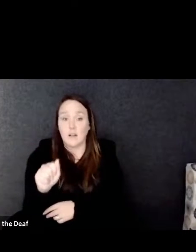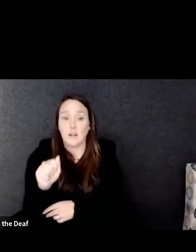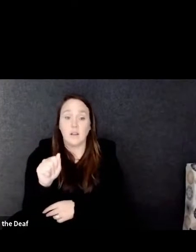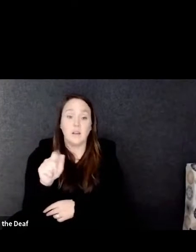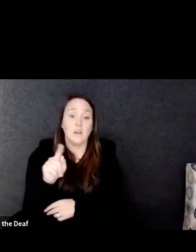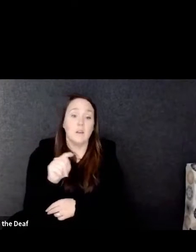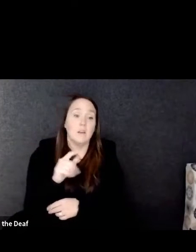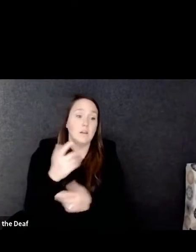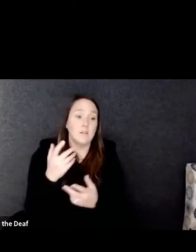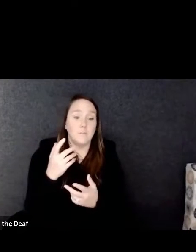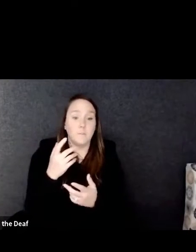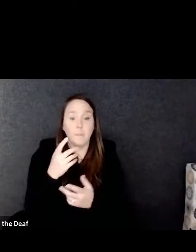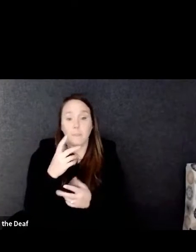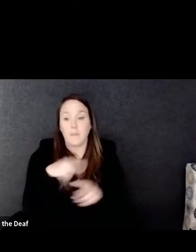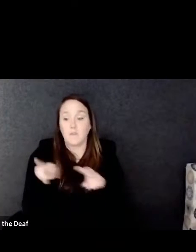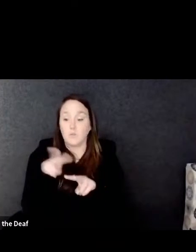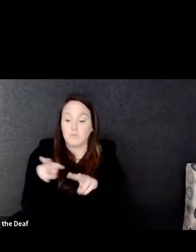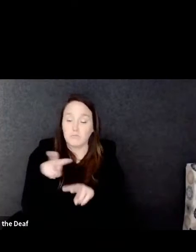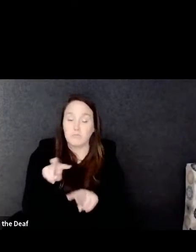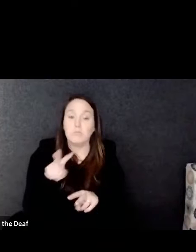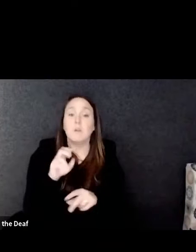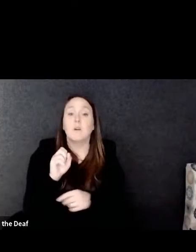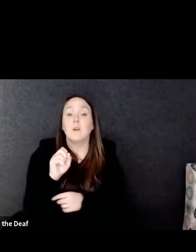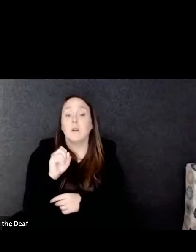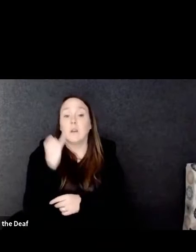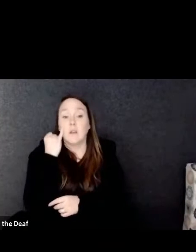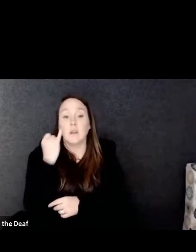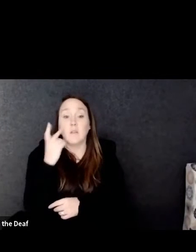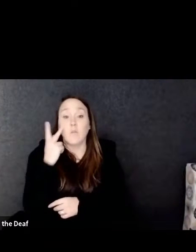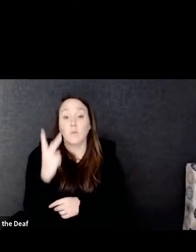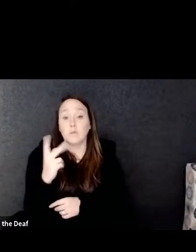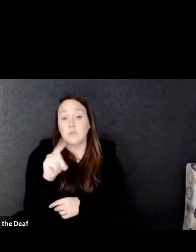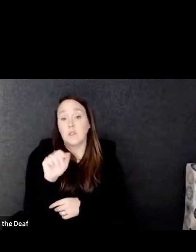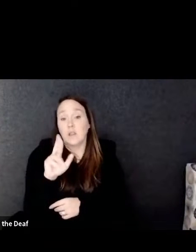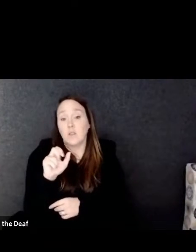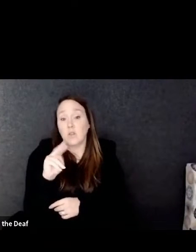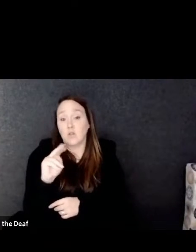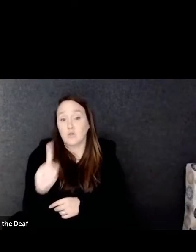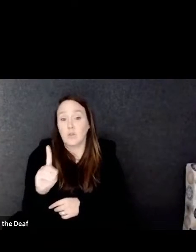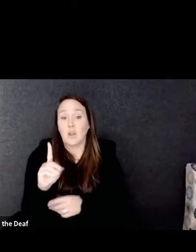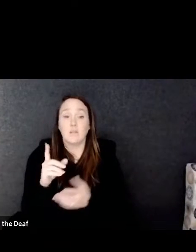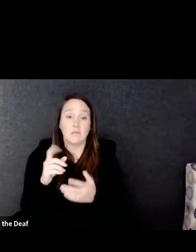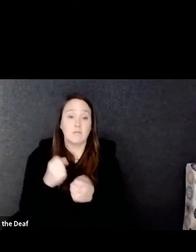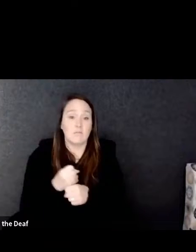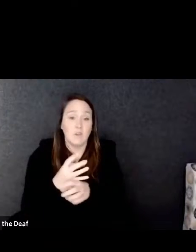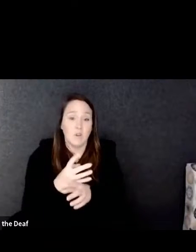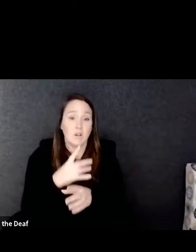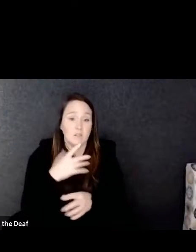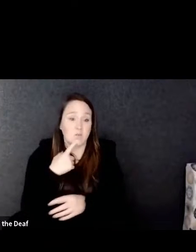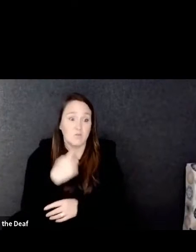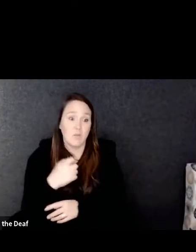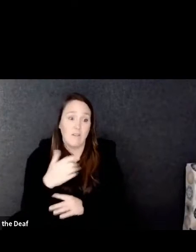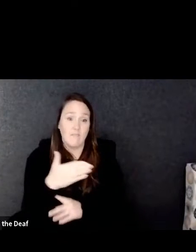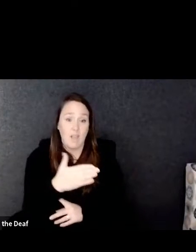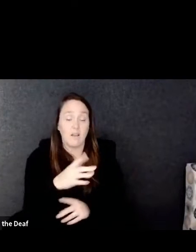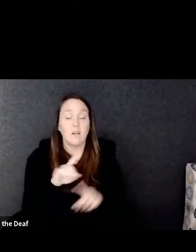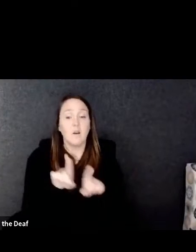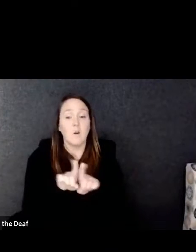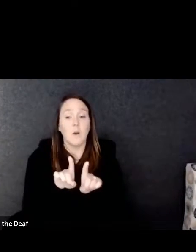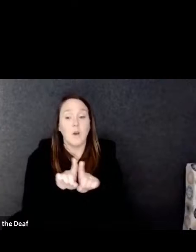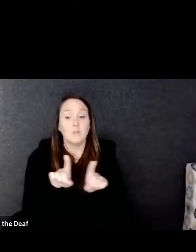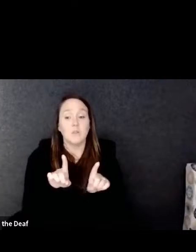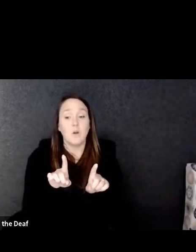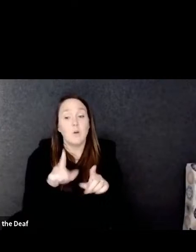for syndromic surveillance. If we see those trends, it triggers a flag for us. And we also take into consideration